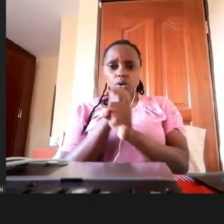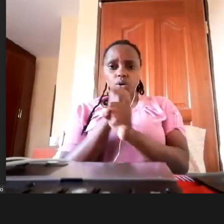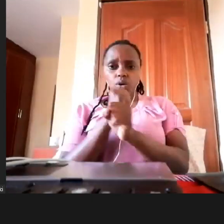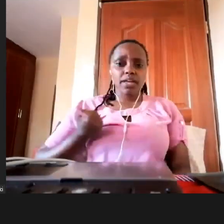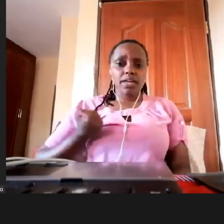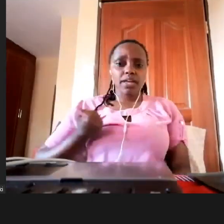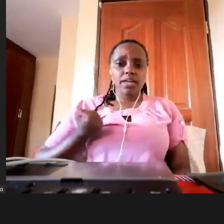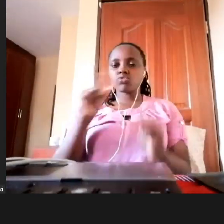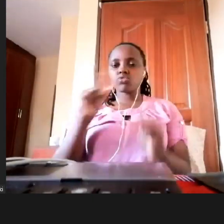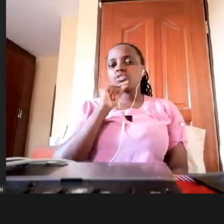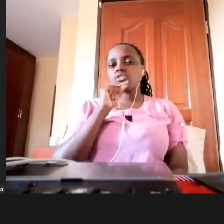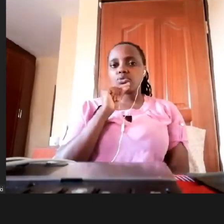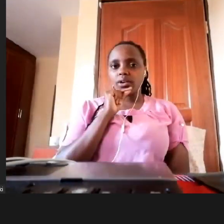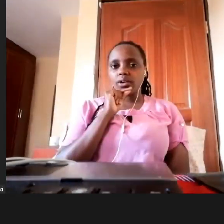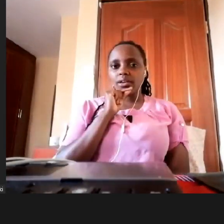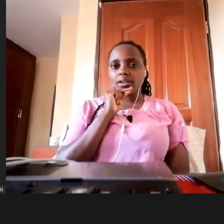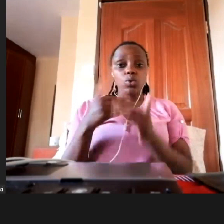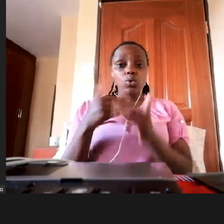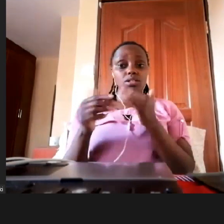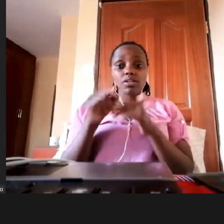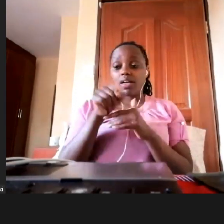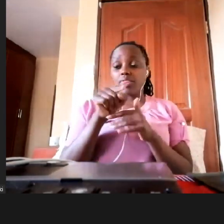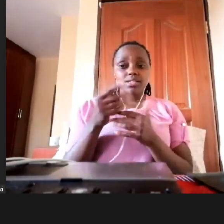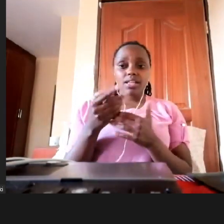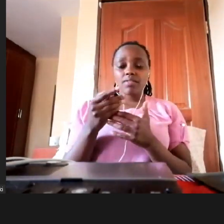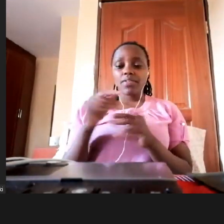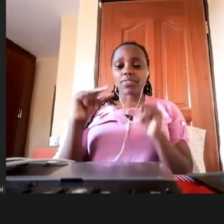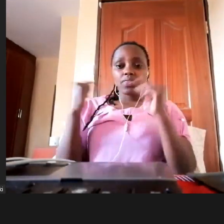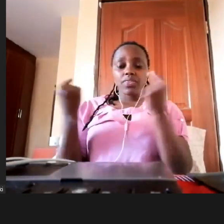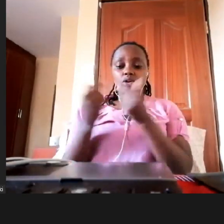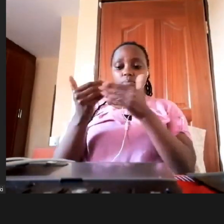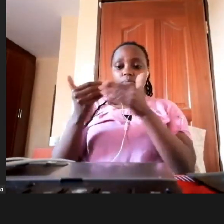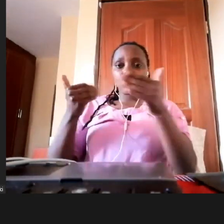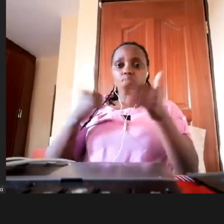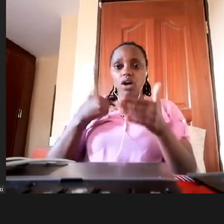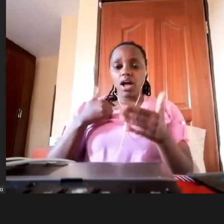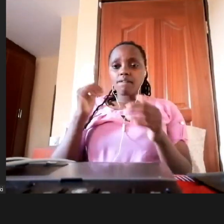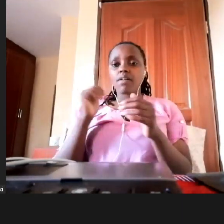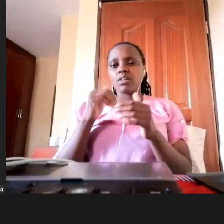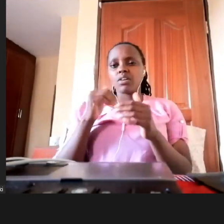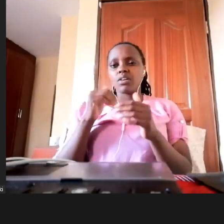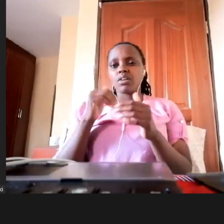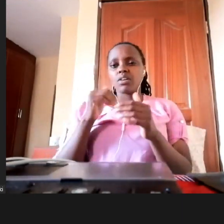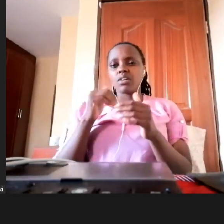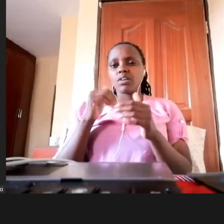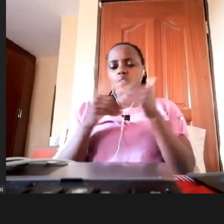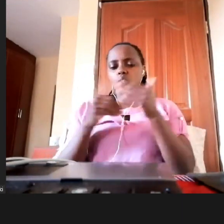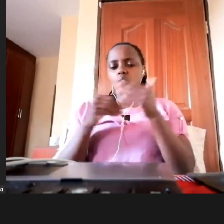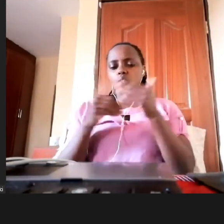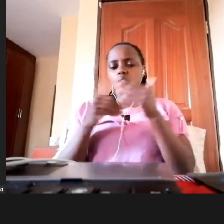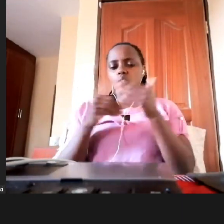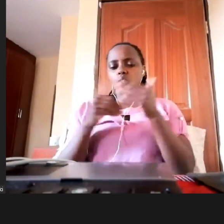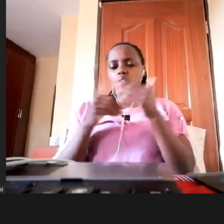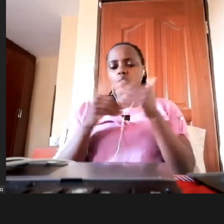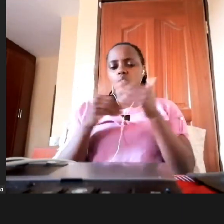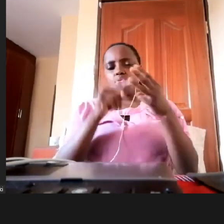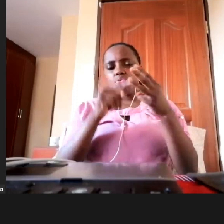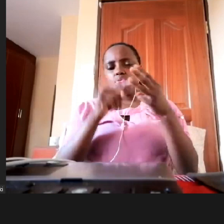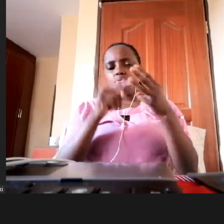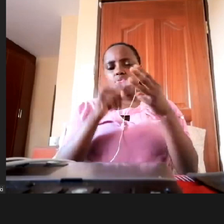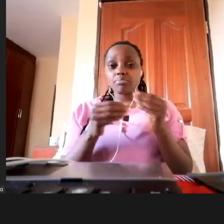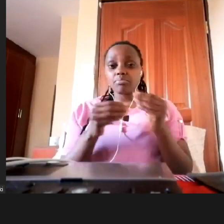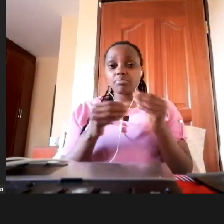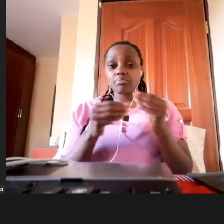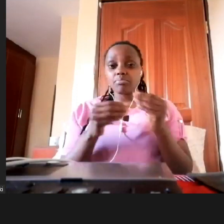opposed to the boy. And what amused me with the groups where I was, because I couldn't be in all 3, is that the names the children were giving